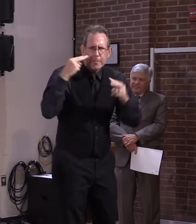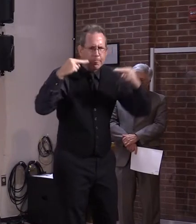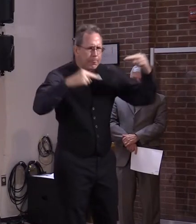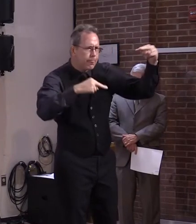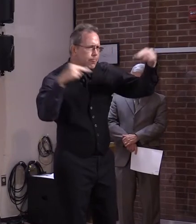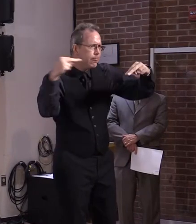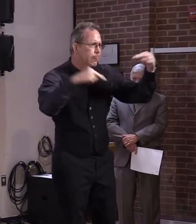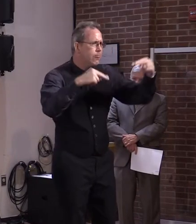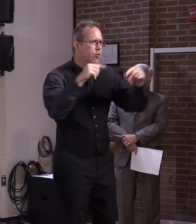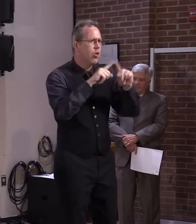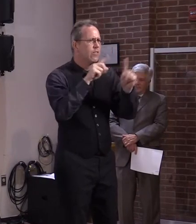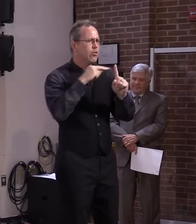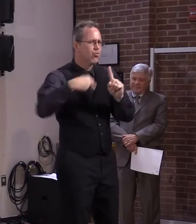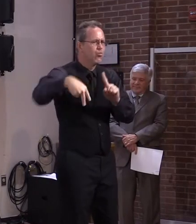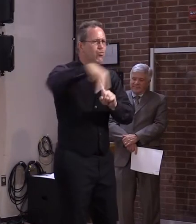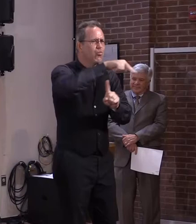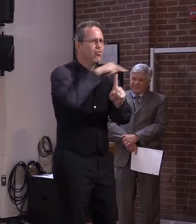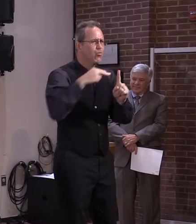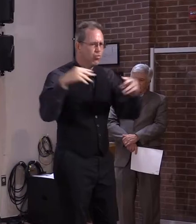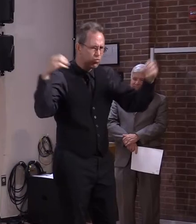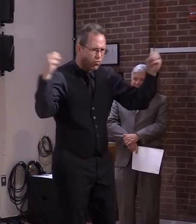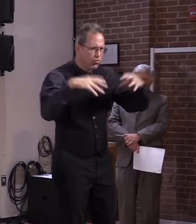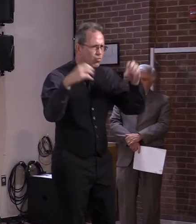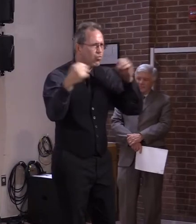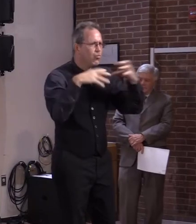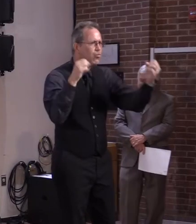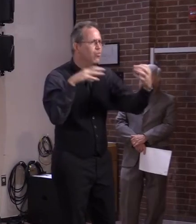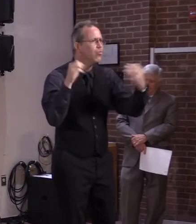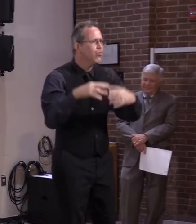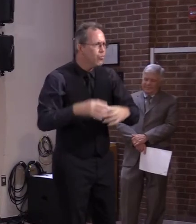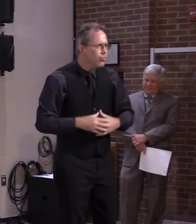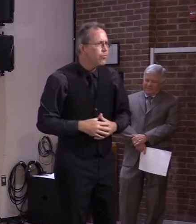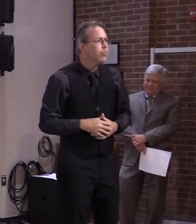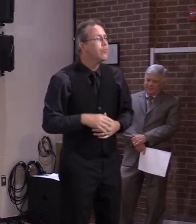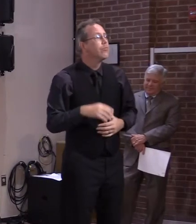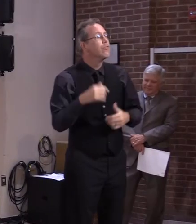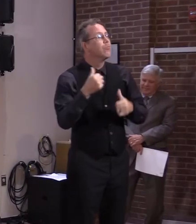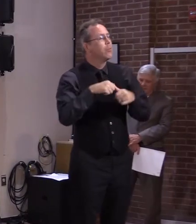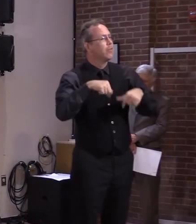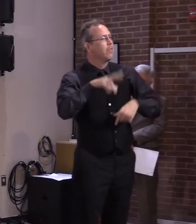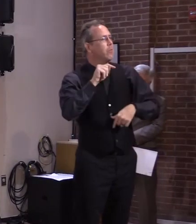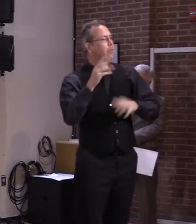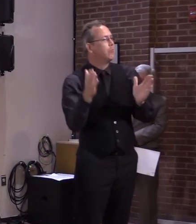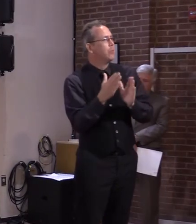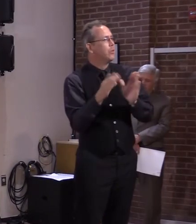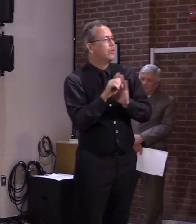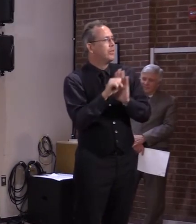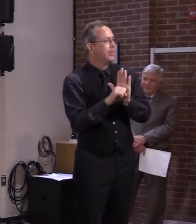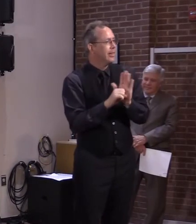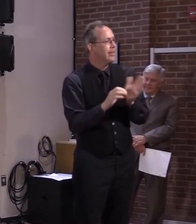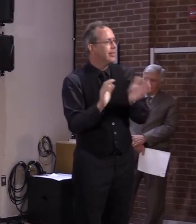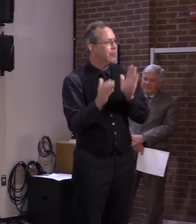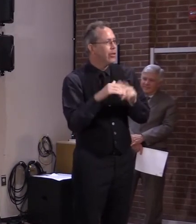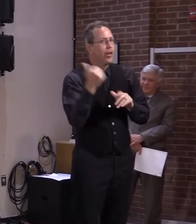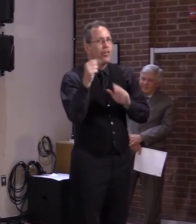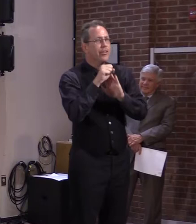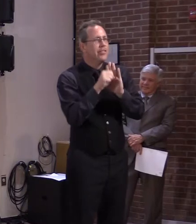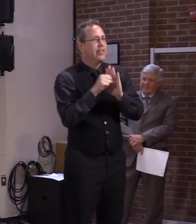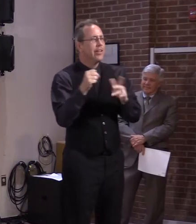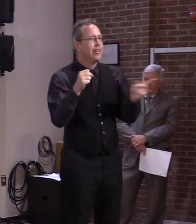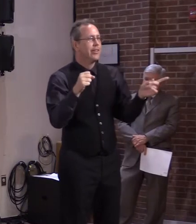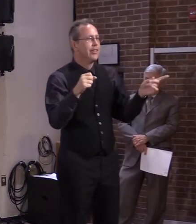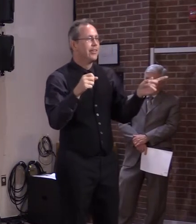we need. I mean, we're a small state, and having, for instance, Secretary Smith checking